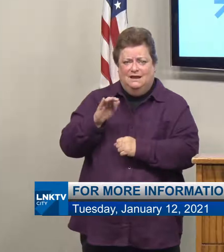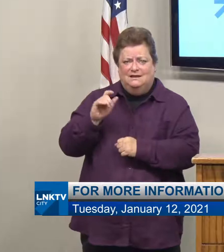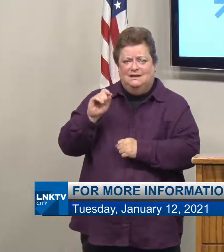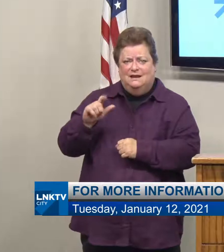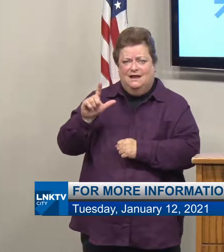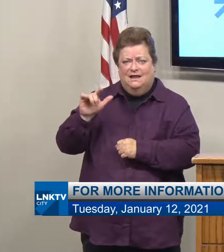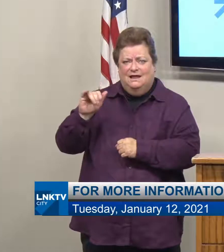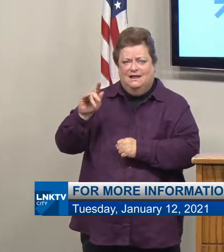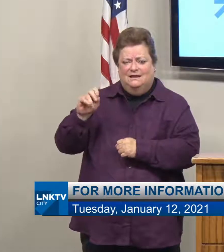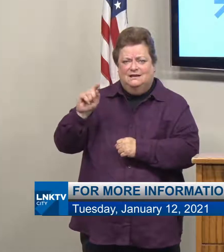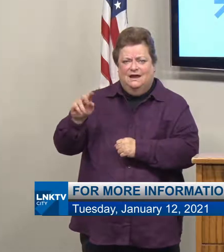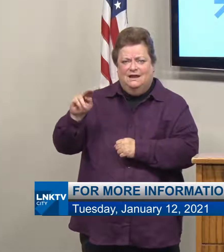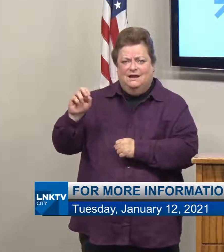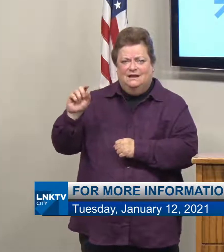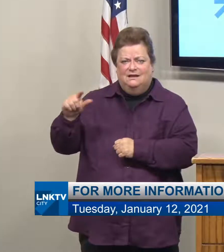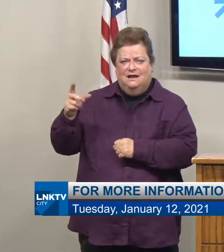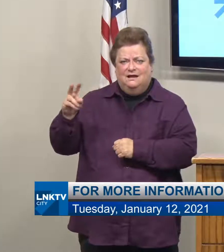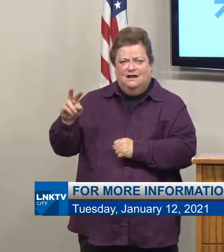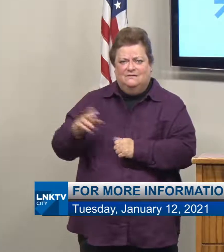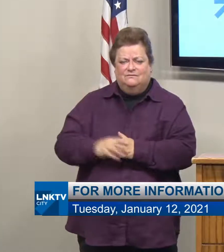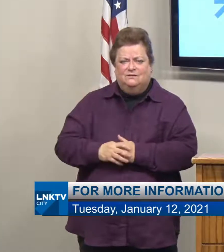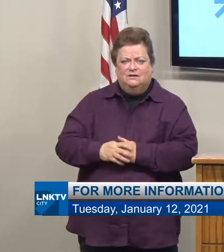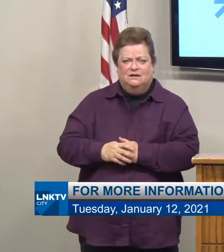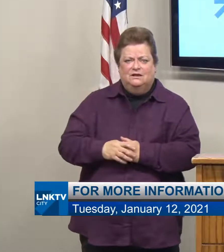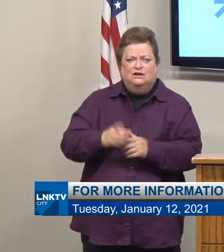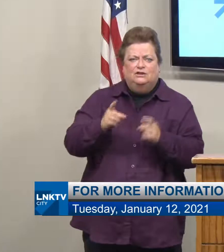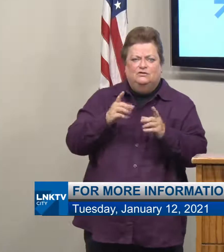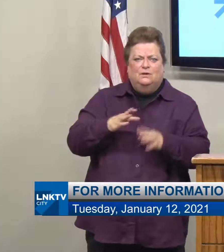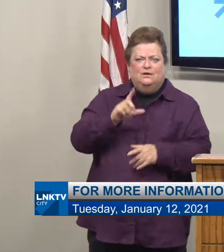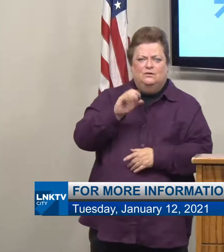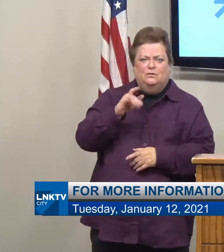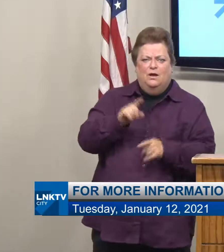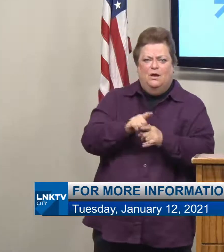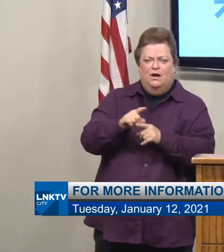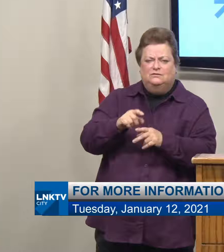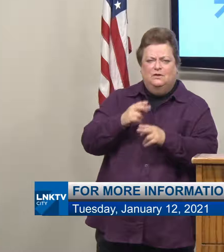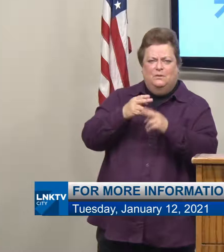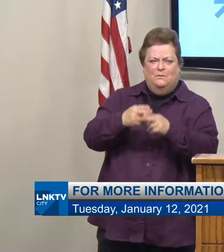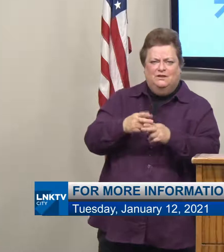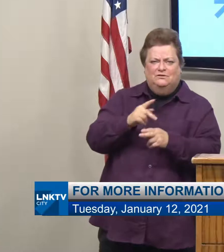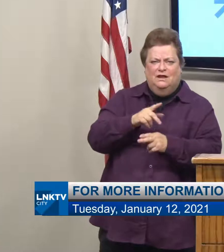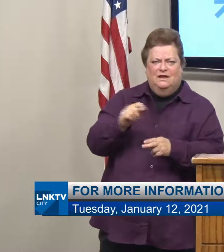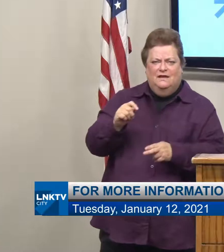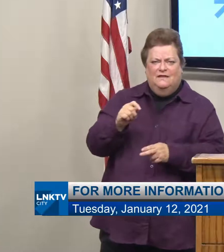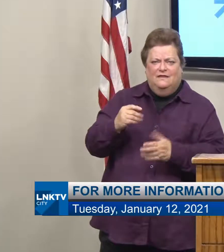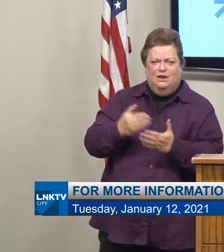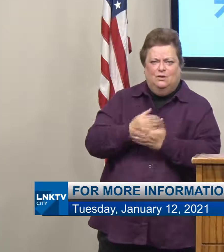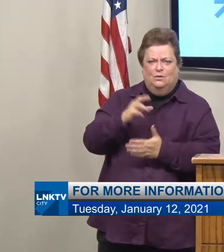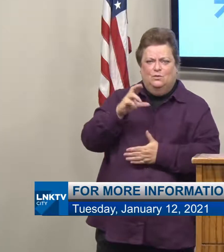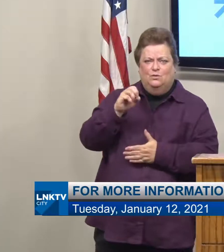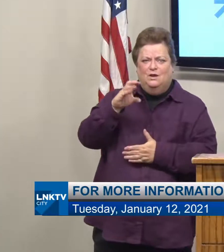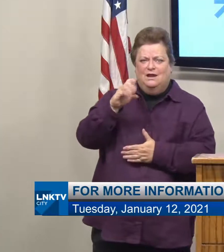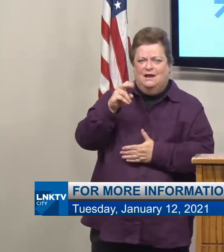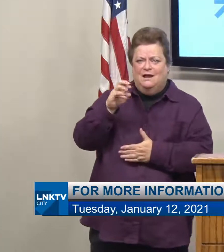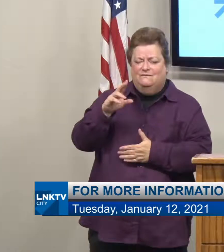covid19.lincoln.ne.gov website. Director Lopez also mentioned the new Recover LNK website, where you can find information on how